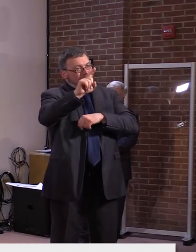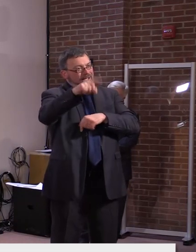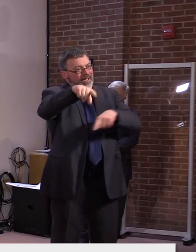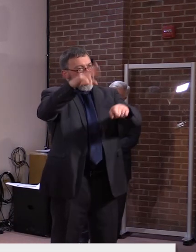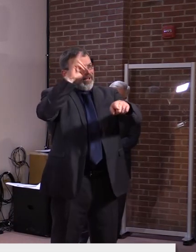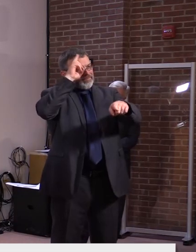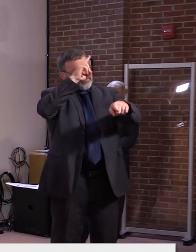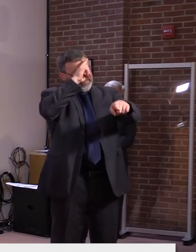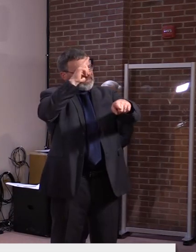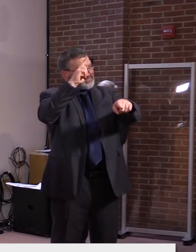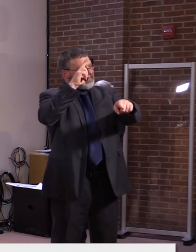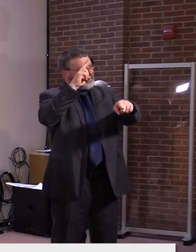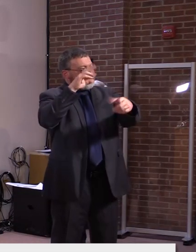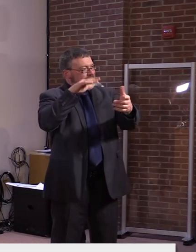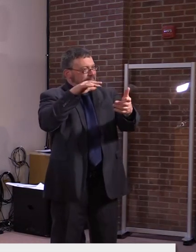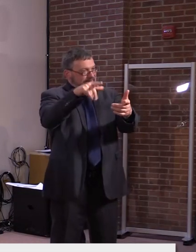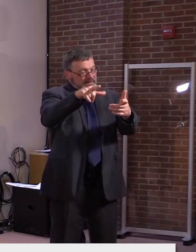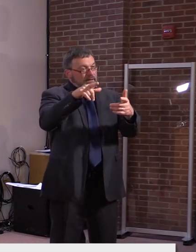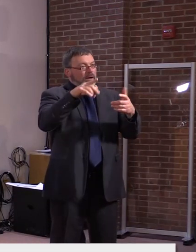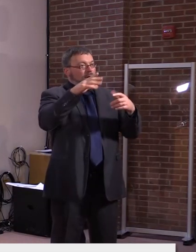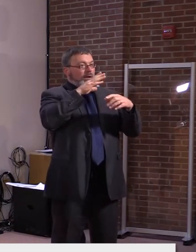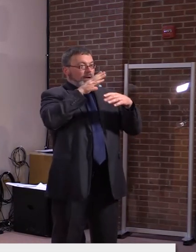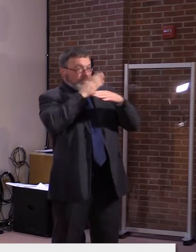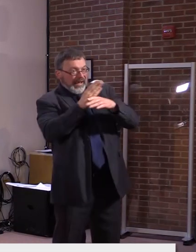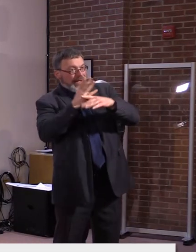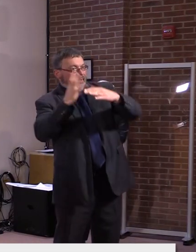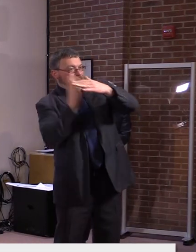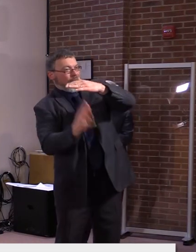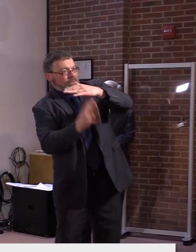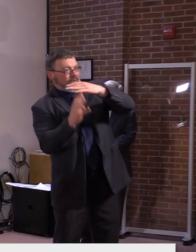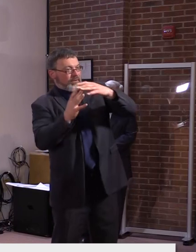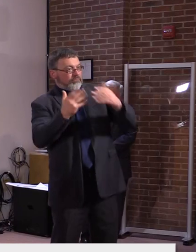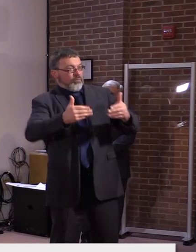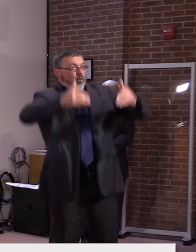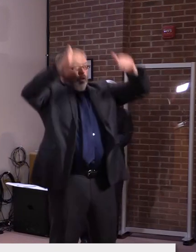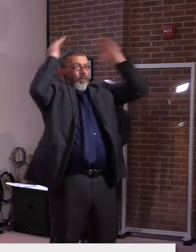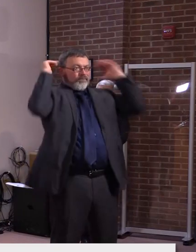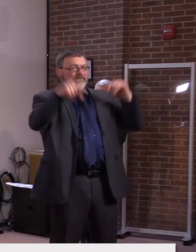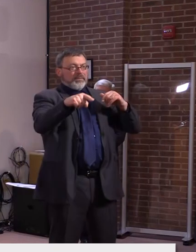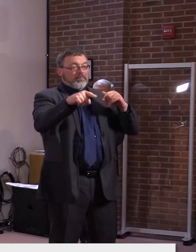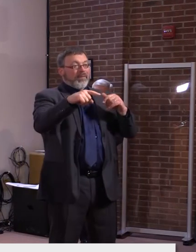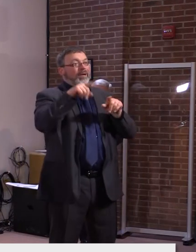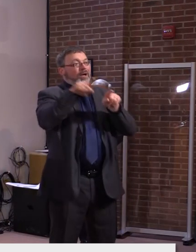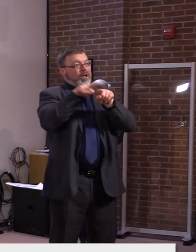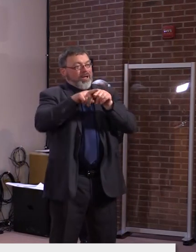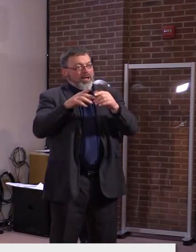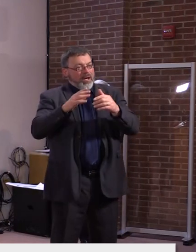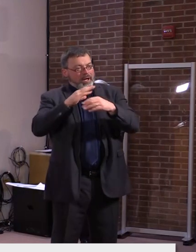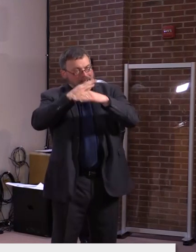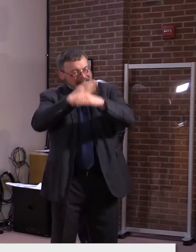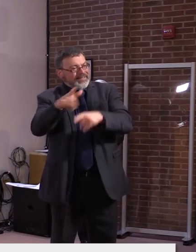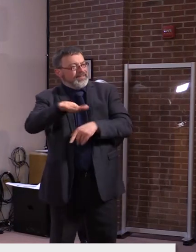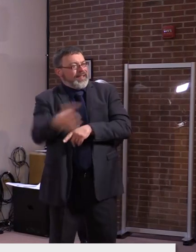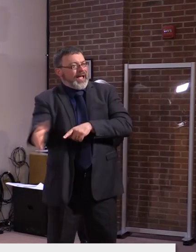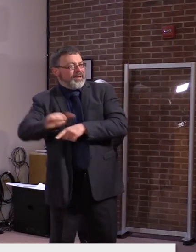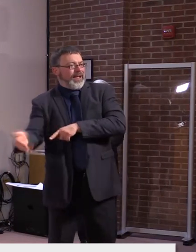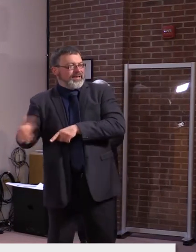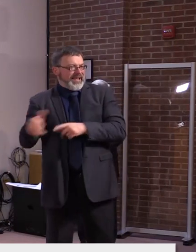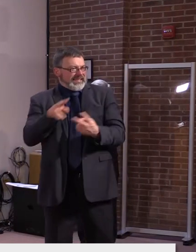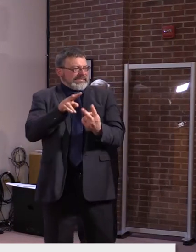and deaths. And we are a victim. I think Dr. Levine had spoken about this in his